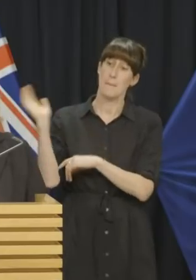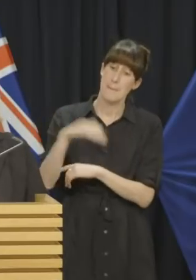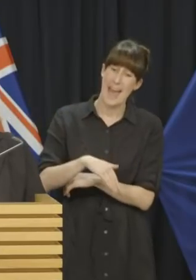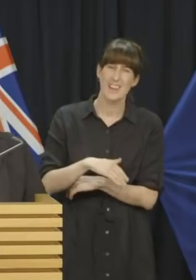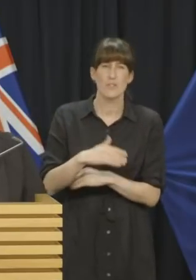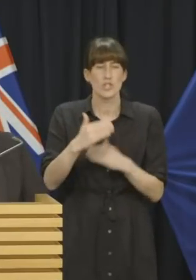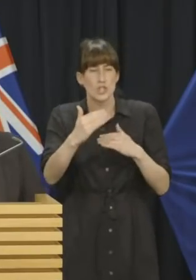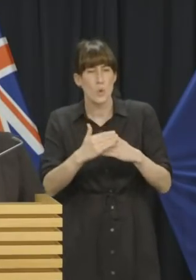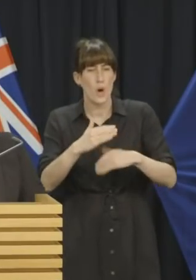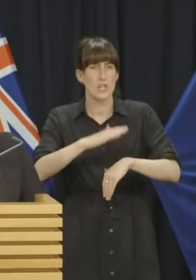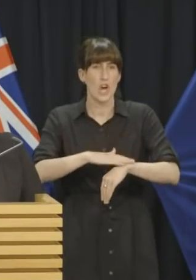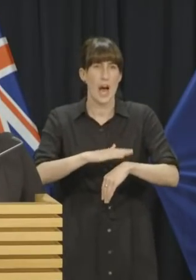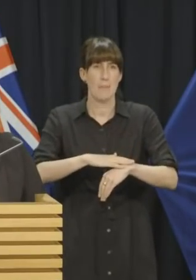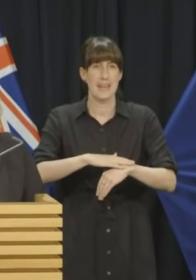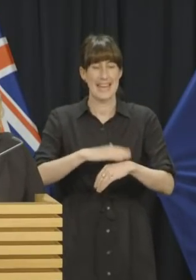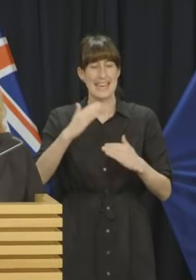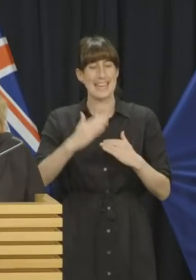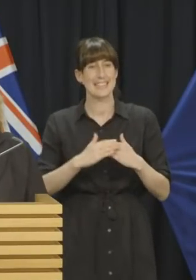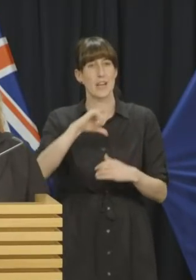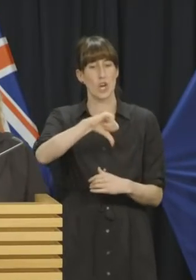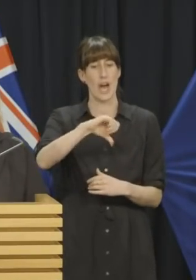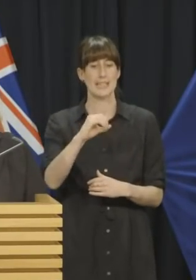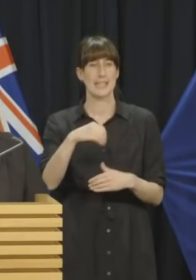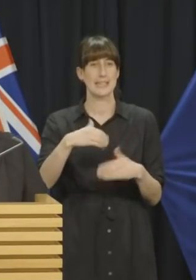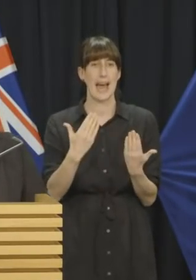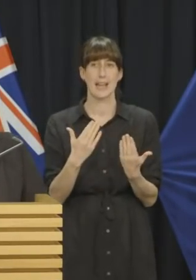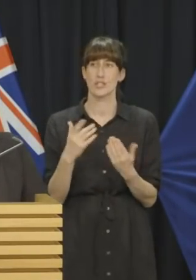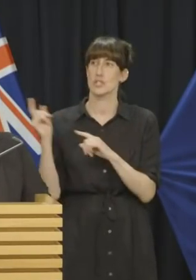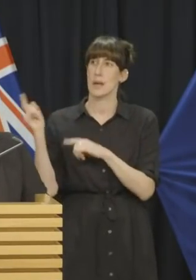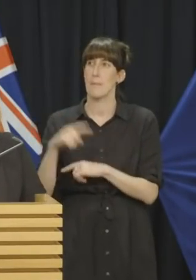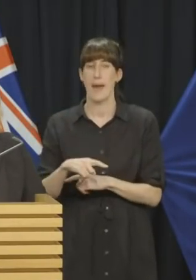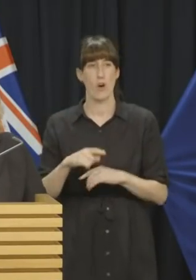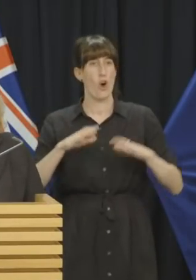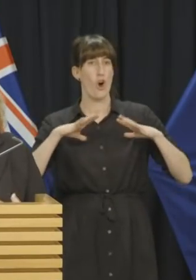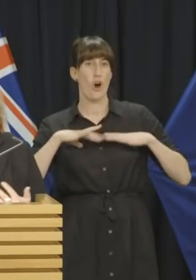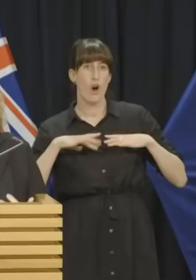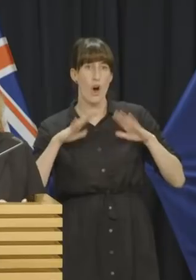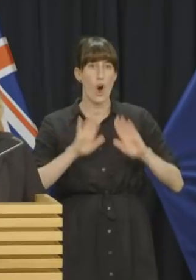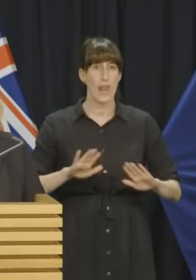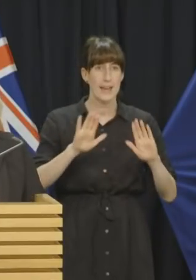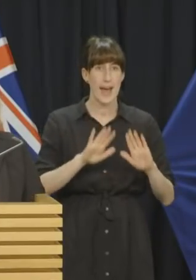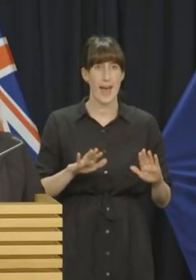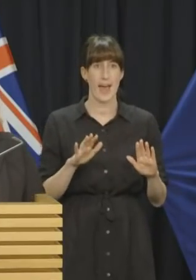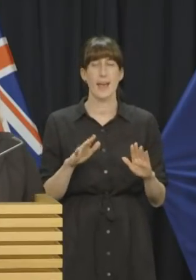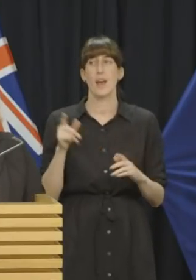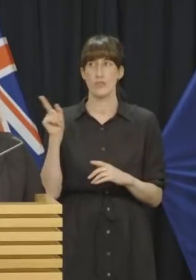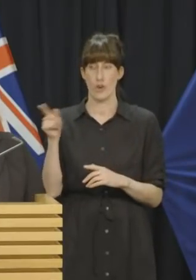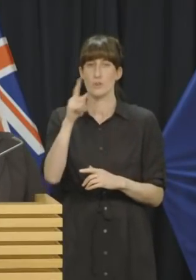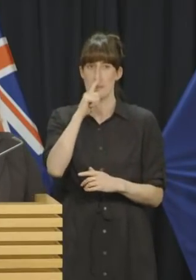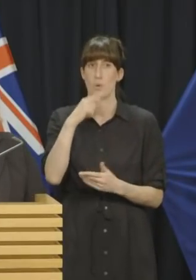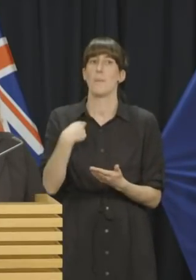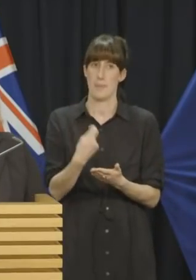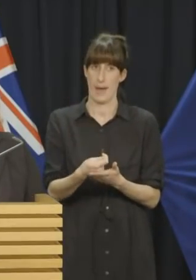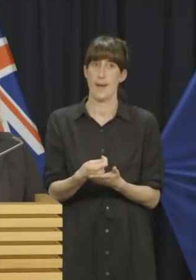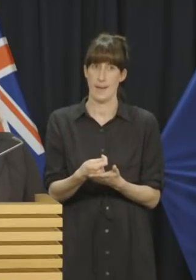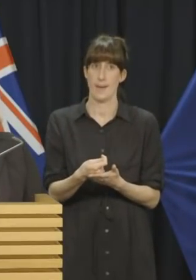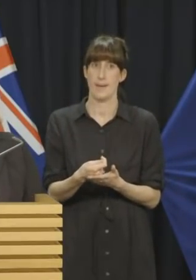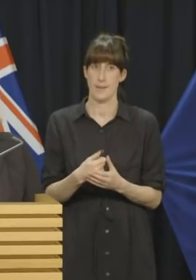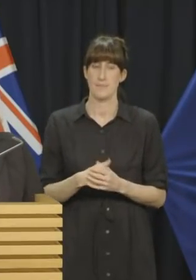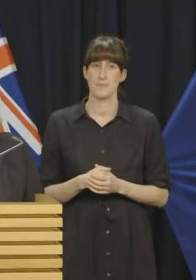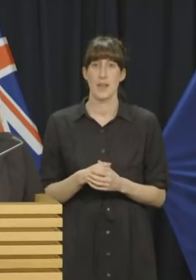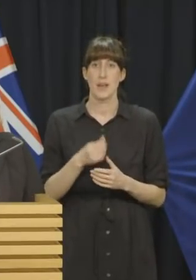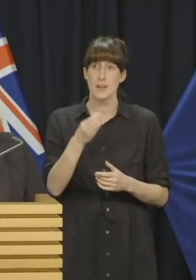are choosing to come back for a visit, for a holiday, we've heard reports of some New Zealand residents